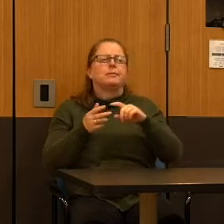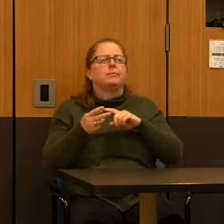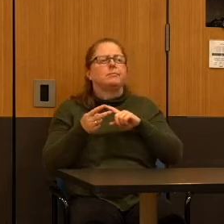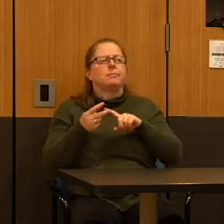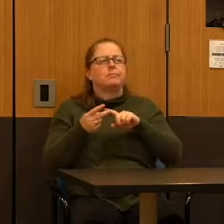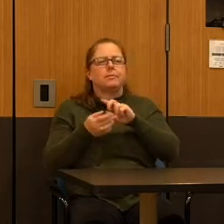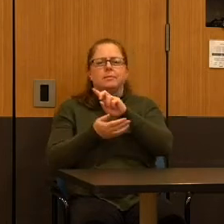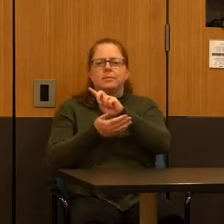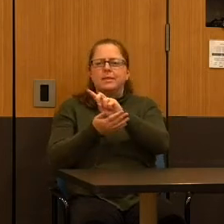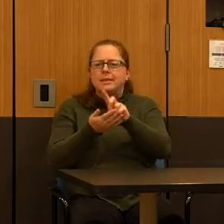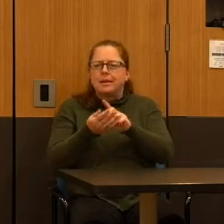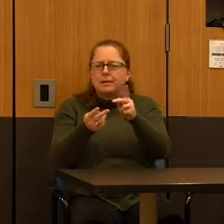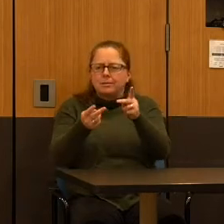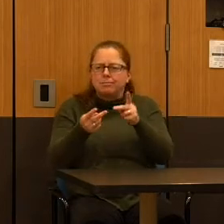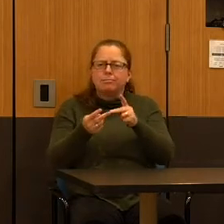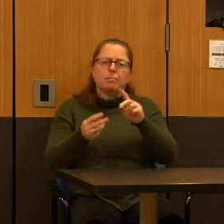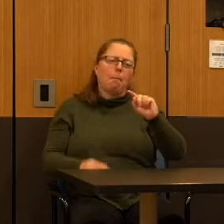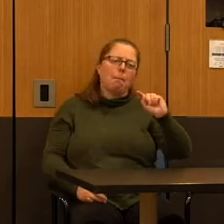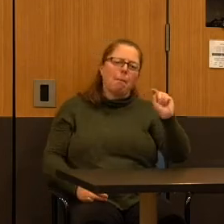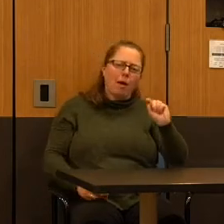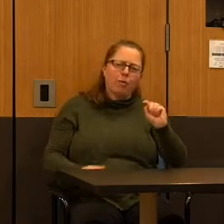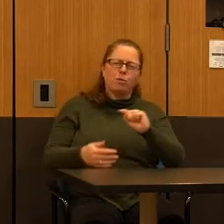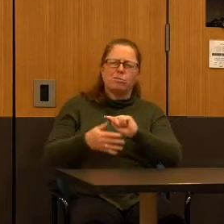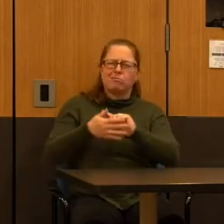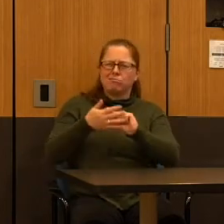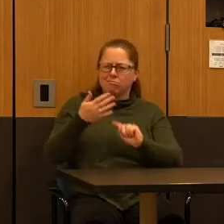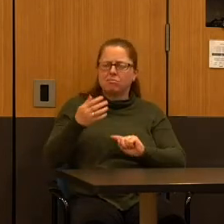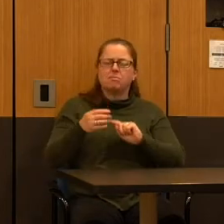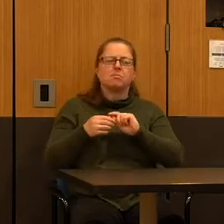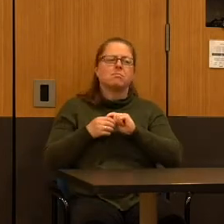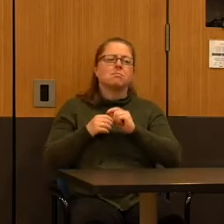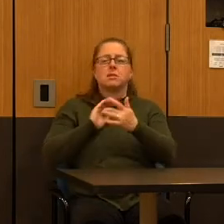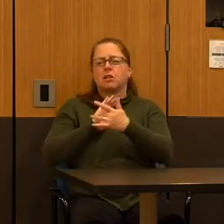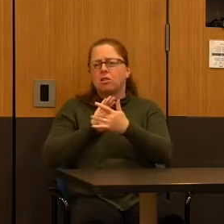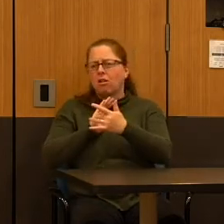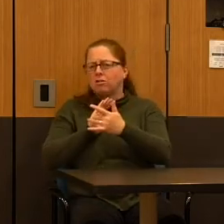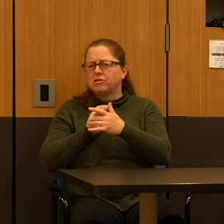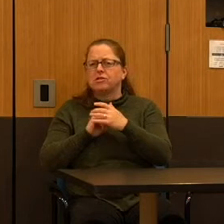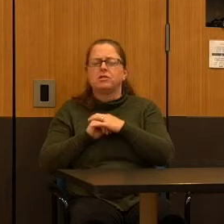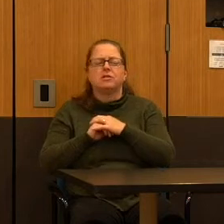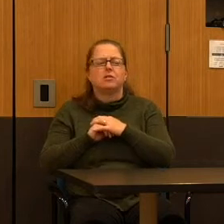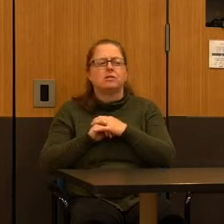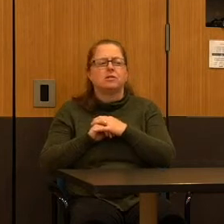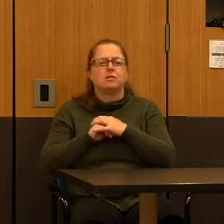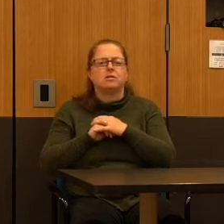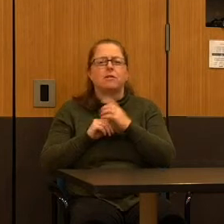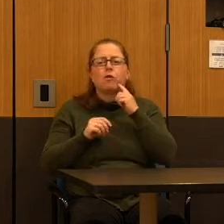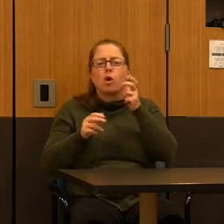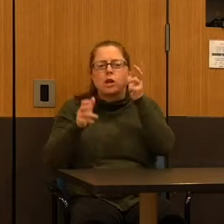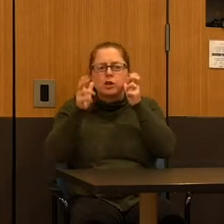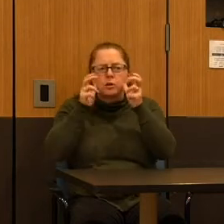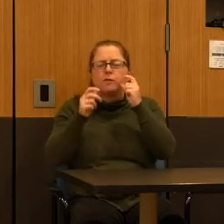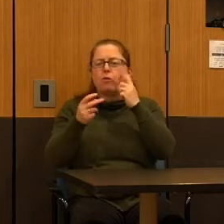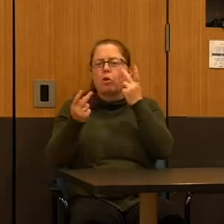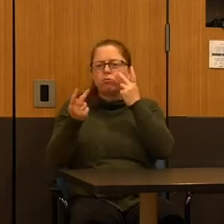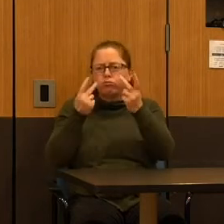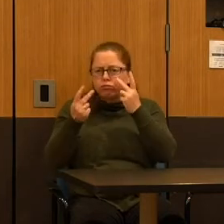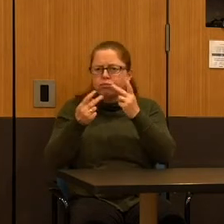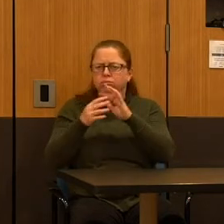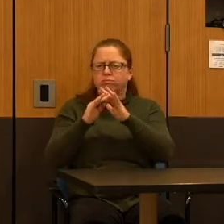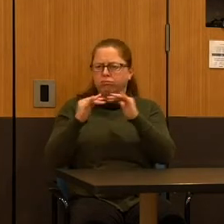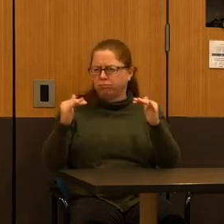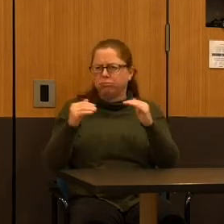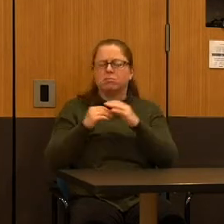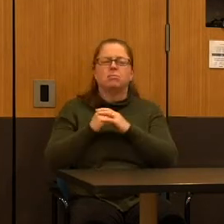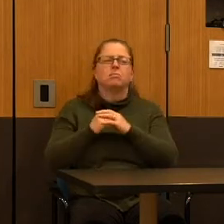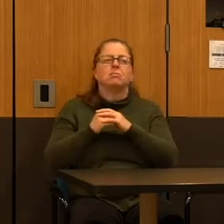designed spaces, bathrooms, but also, you know, other forms of technology in terms of hearing and sight and so on. A lot